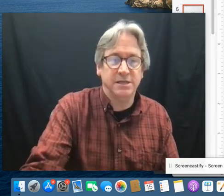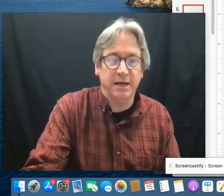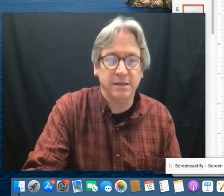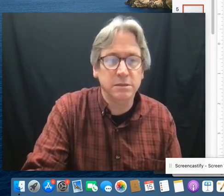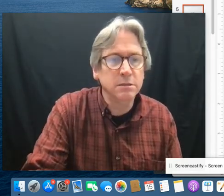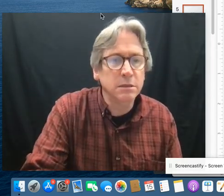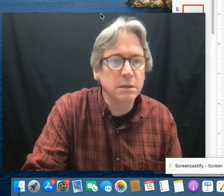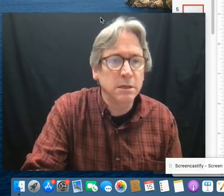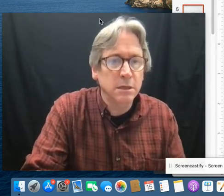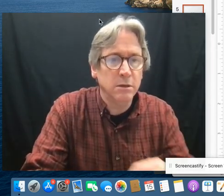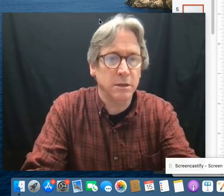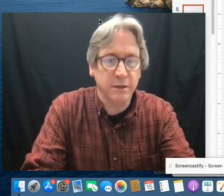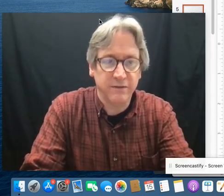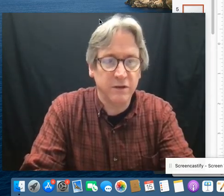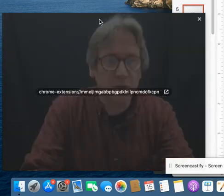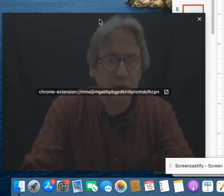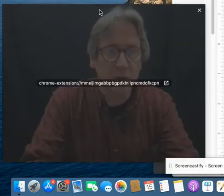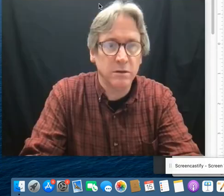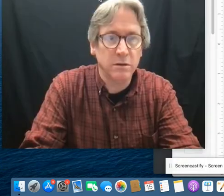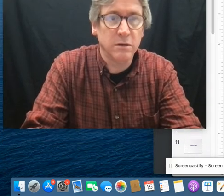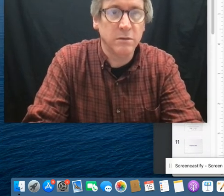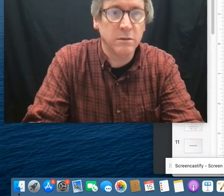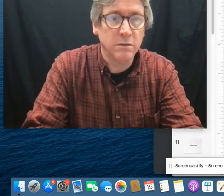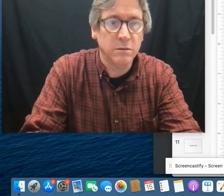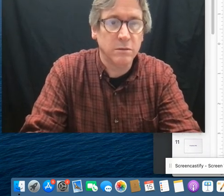Basic signs. Hold on, I have to...